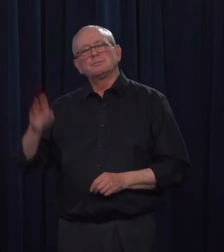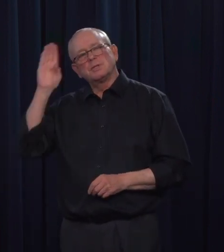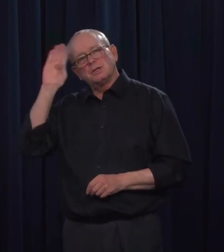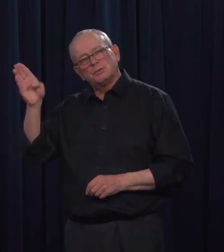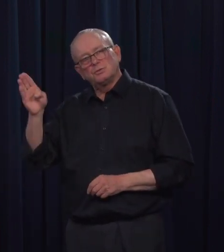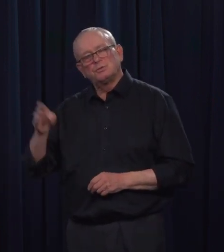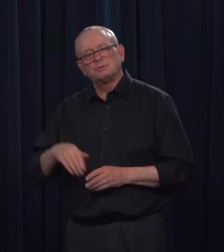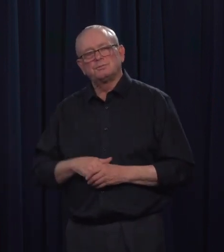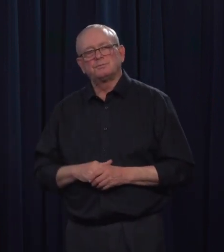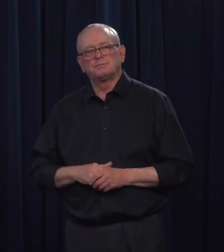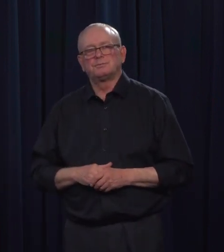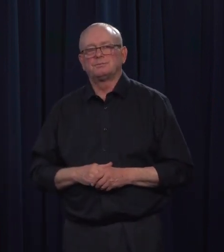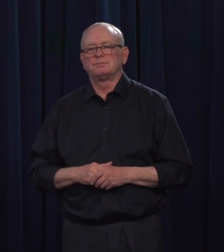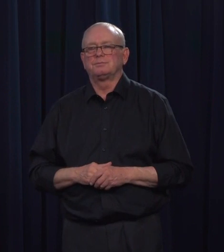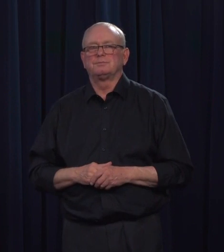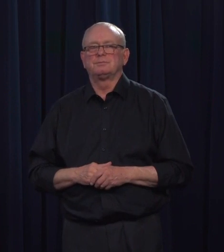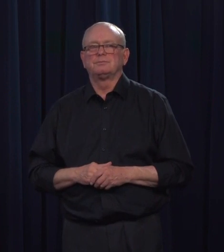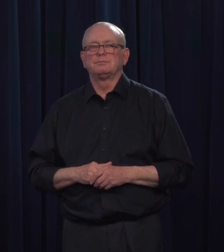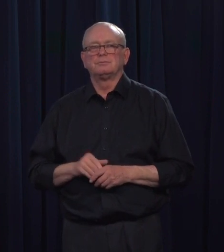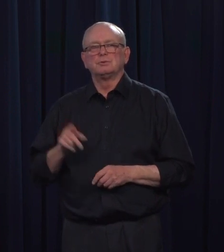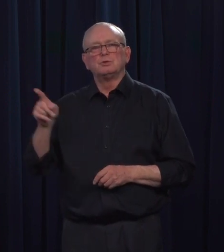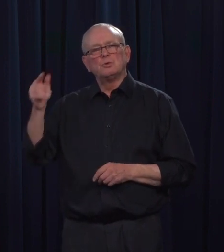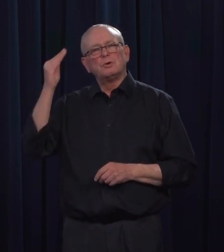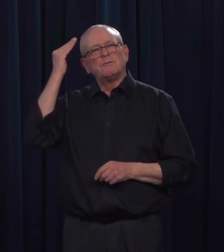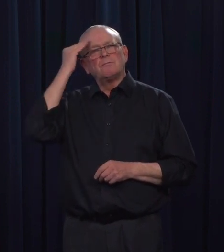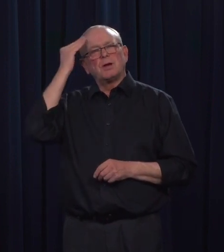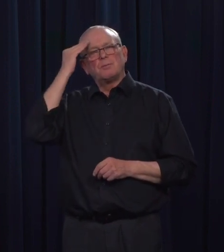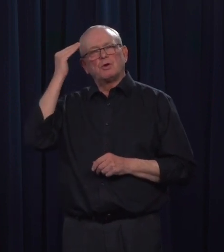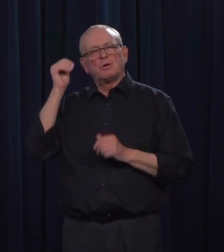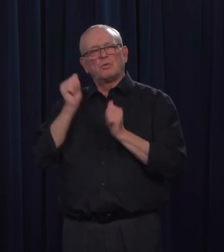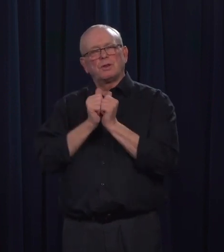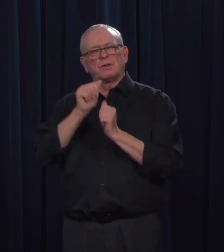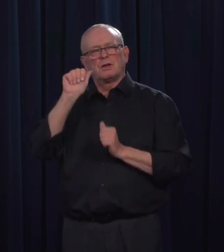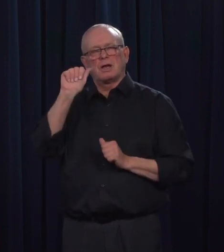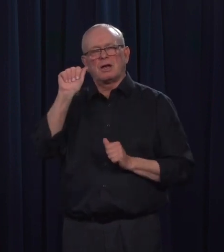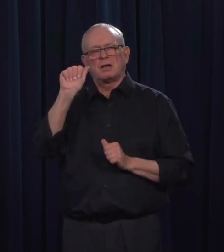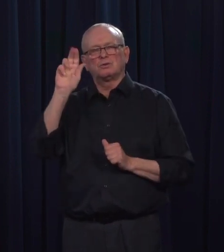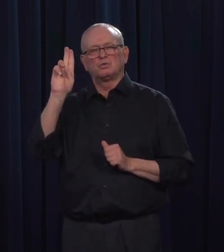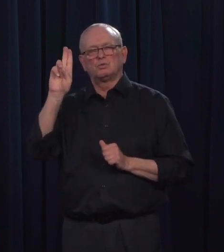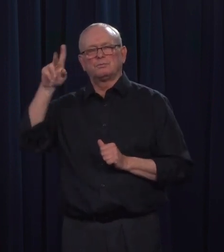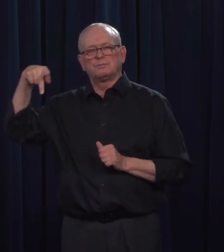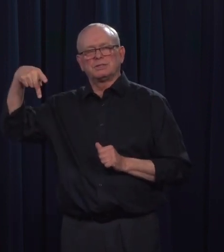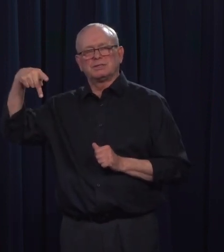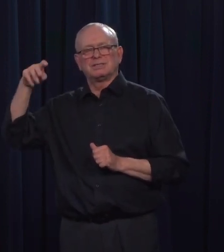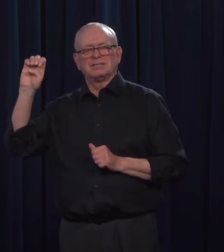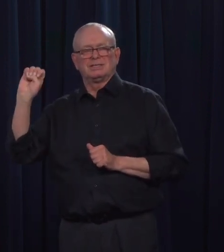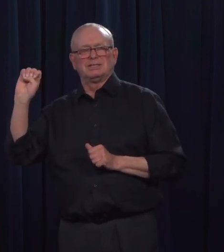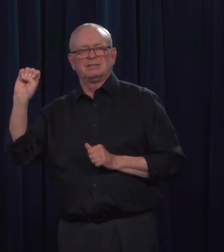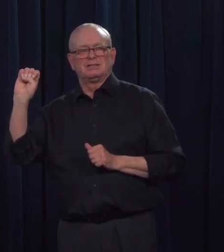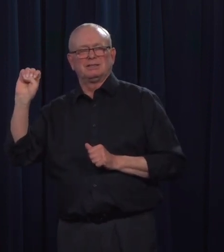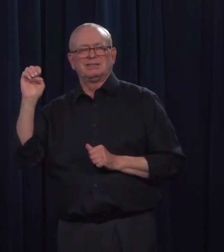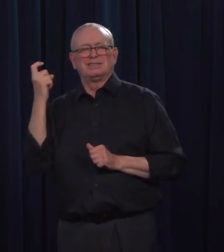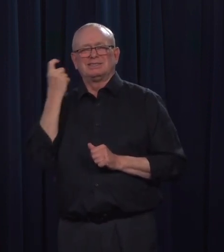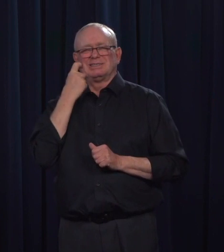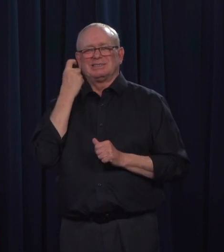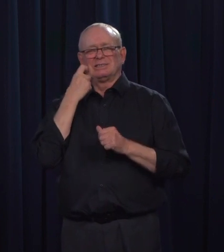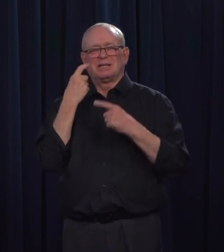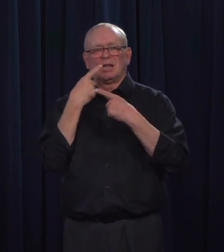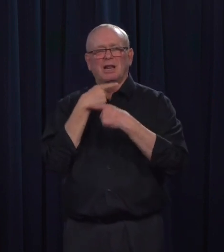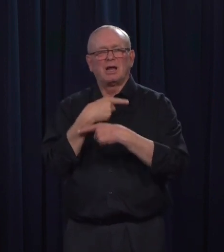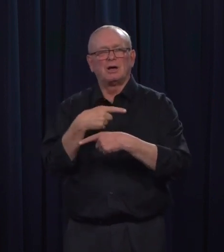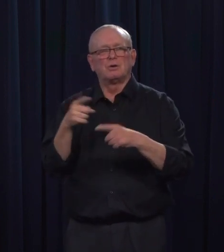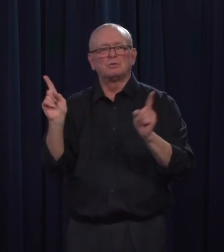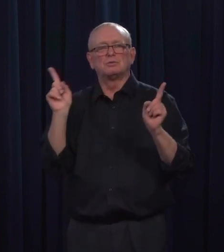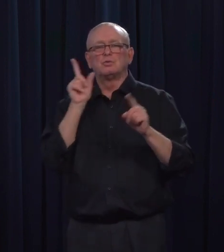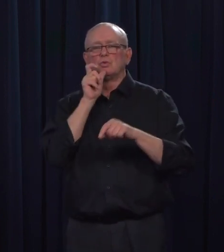with the AUPE's release saying that some workers who work at long-term care